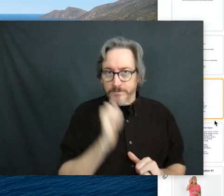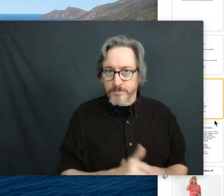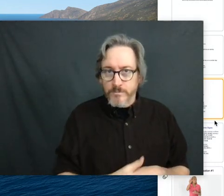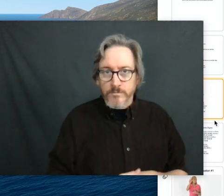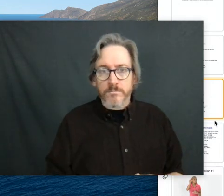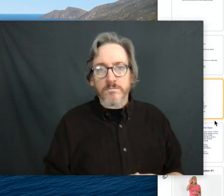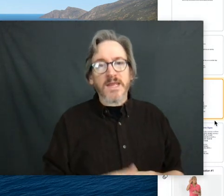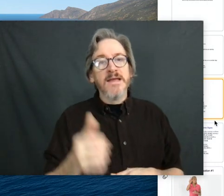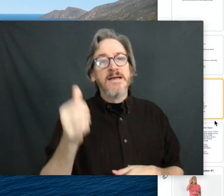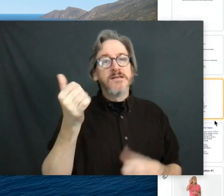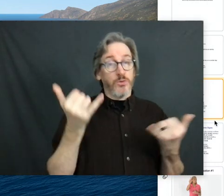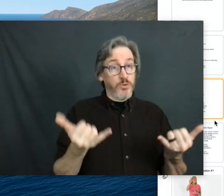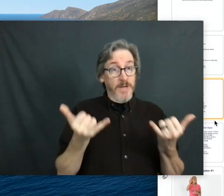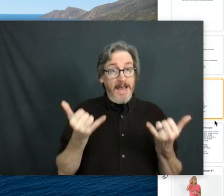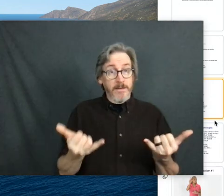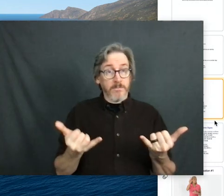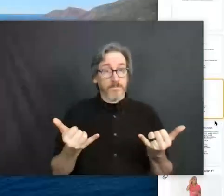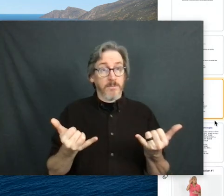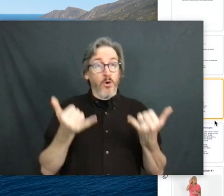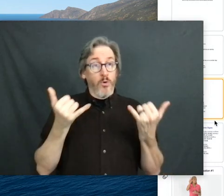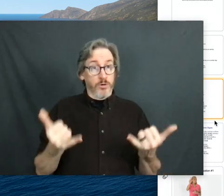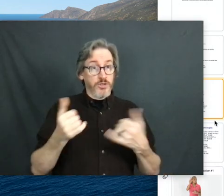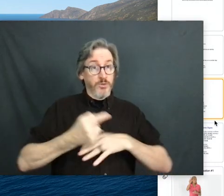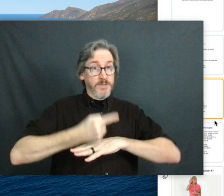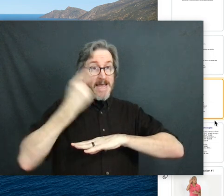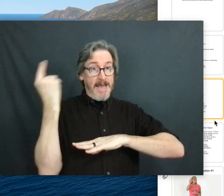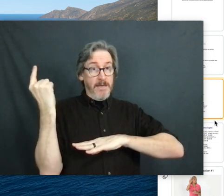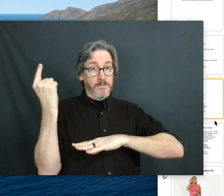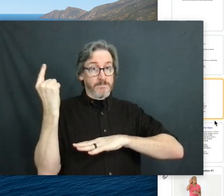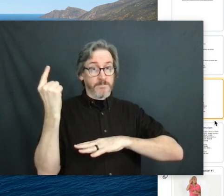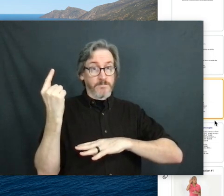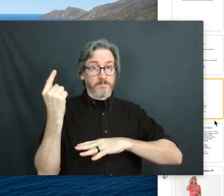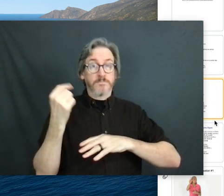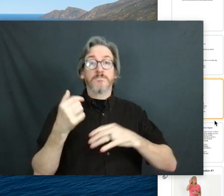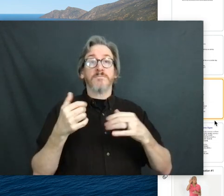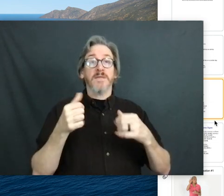jawline. So today, or today,